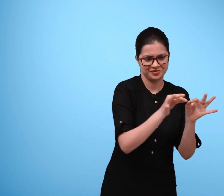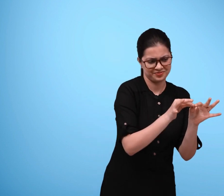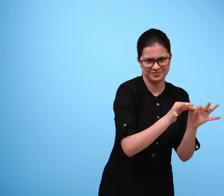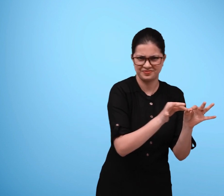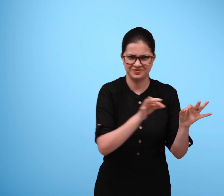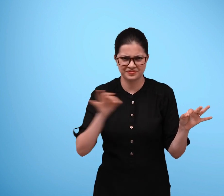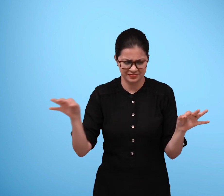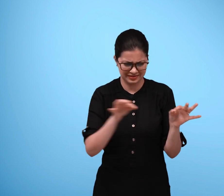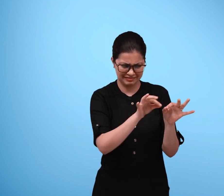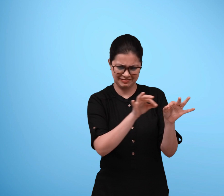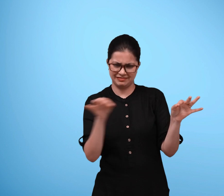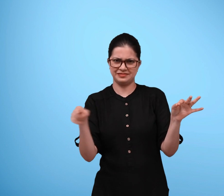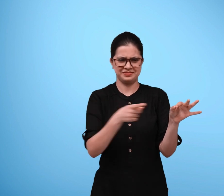Correct measurement of length.